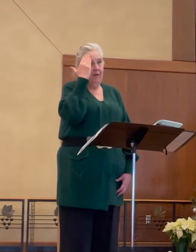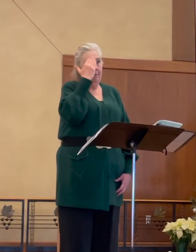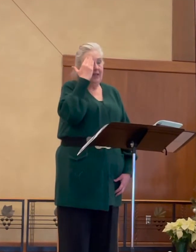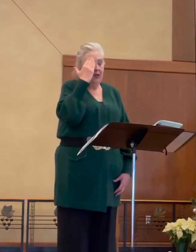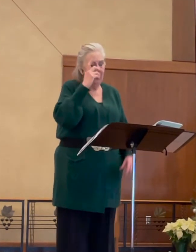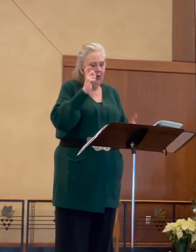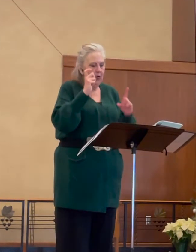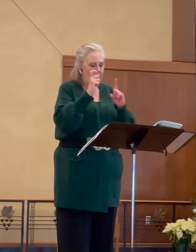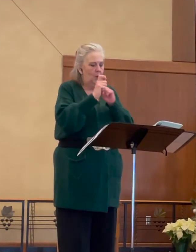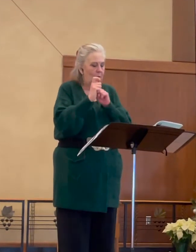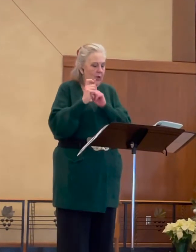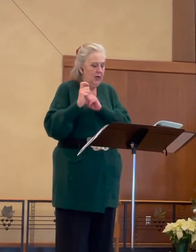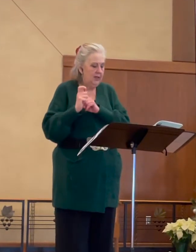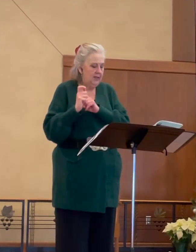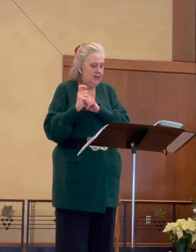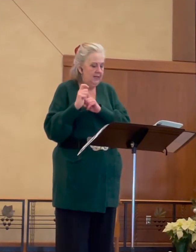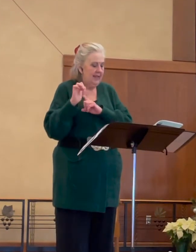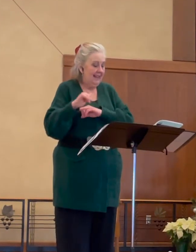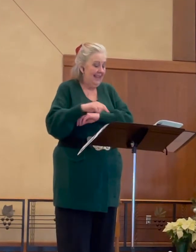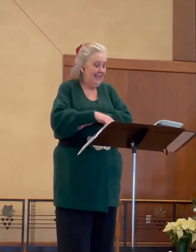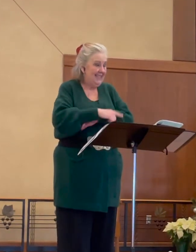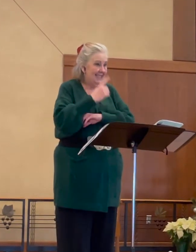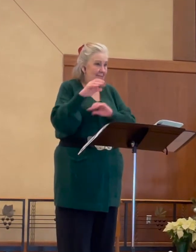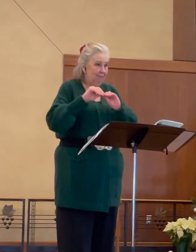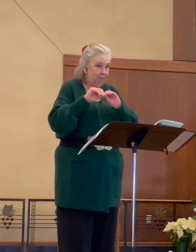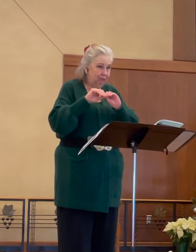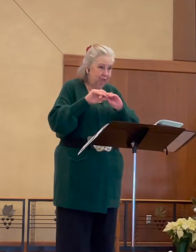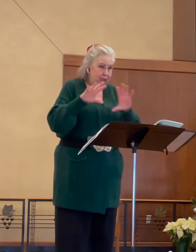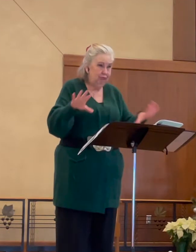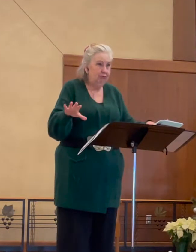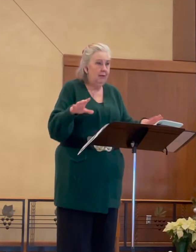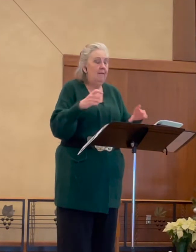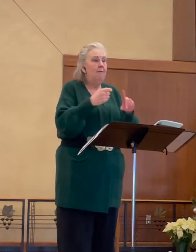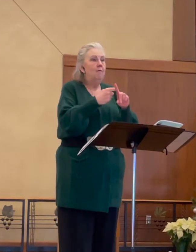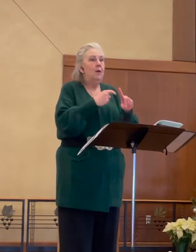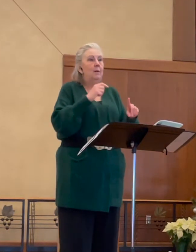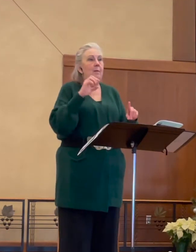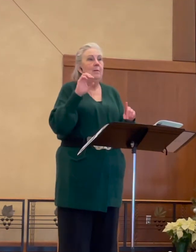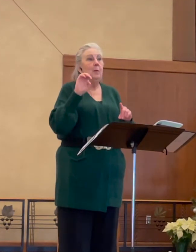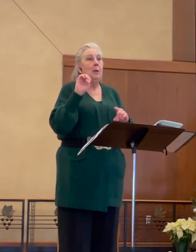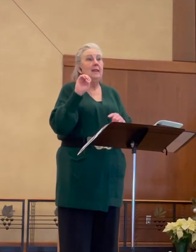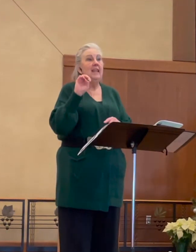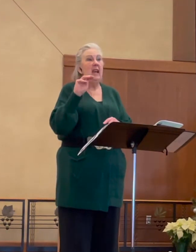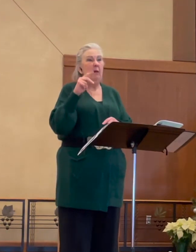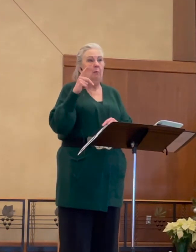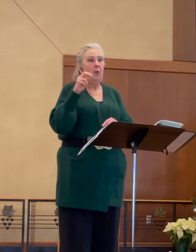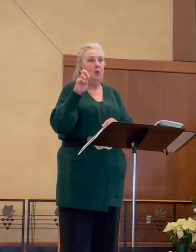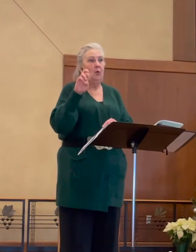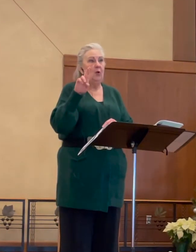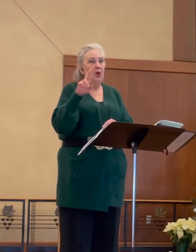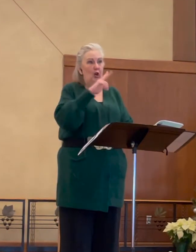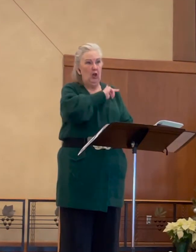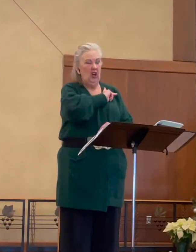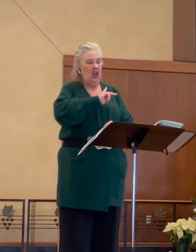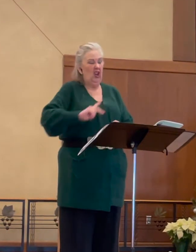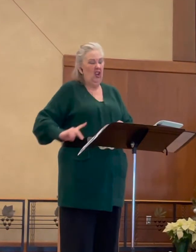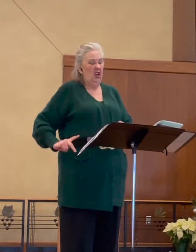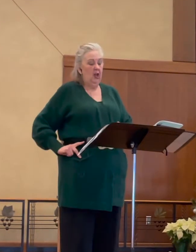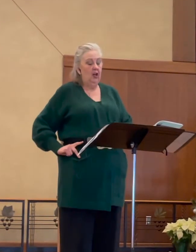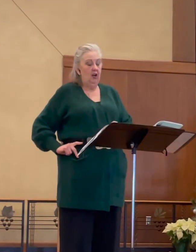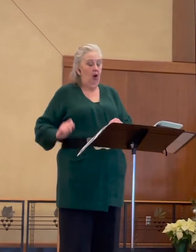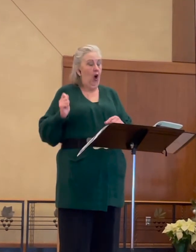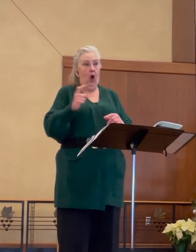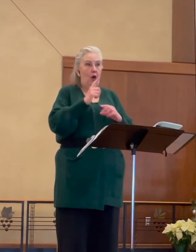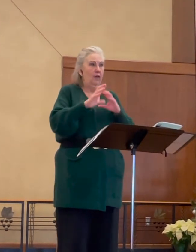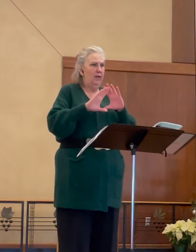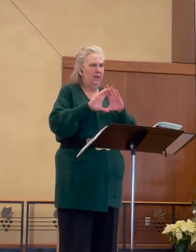words. In those days, a decree went up from Emperor Augustus that all the world should be registered. Right off